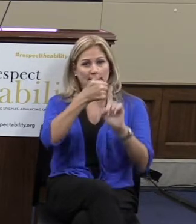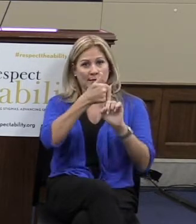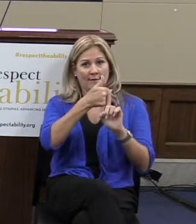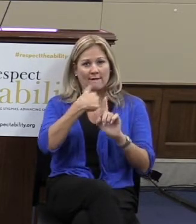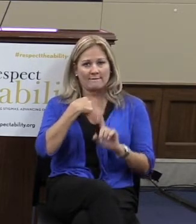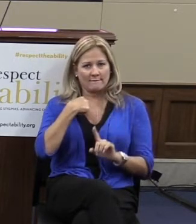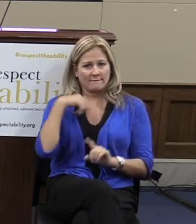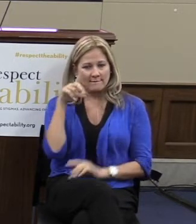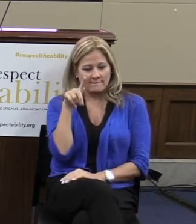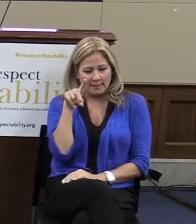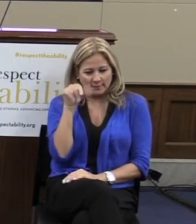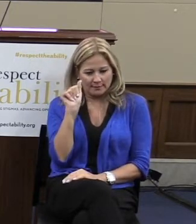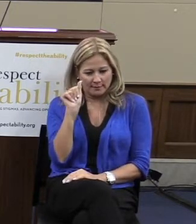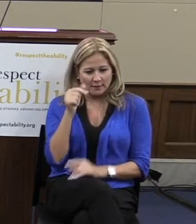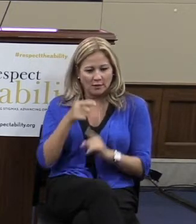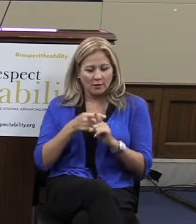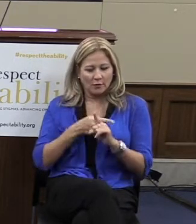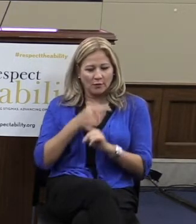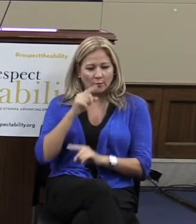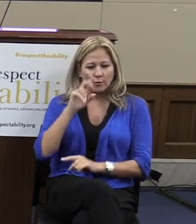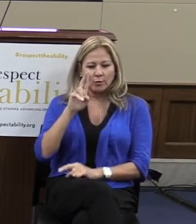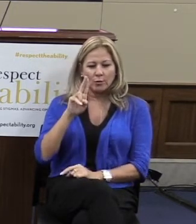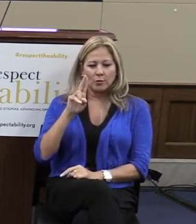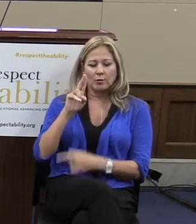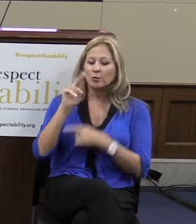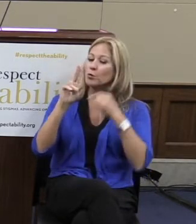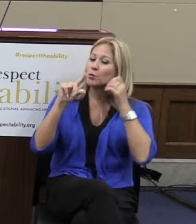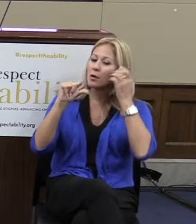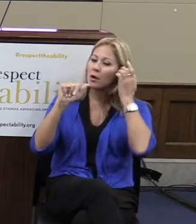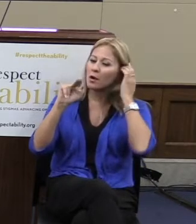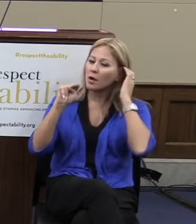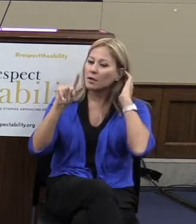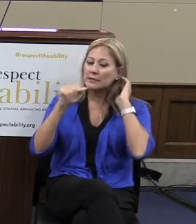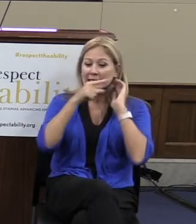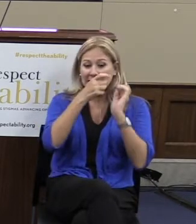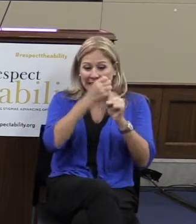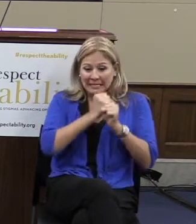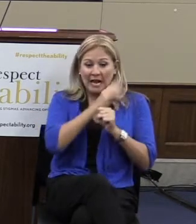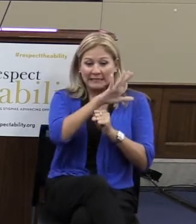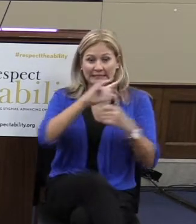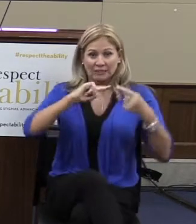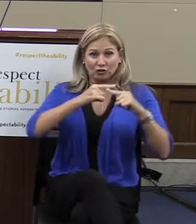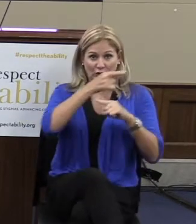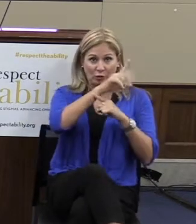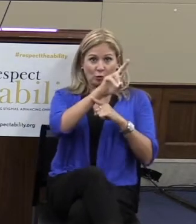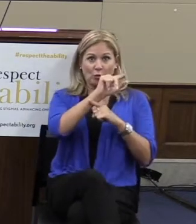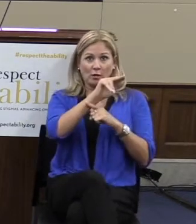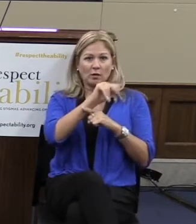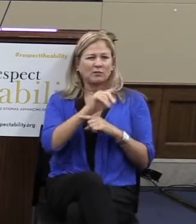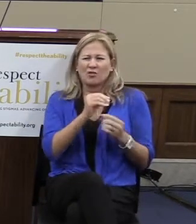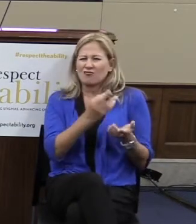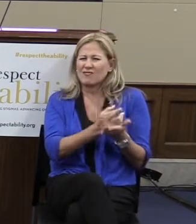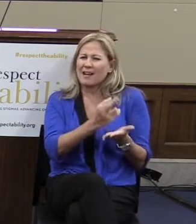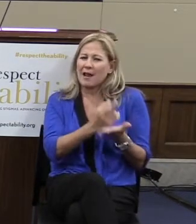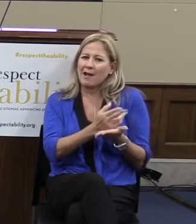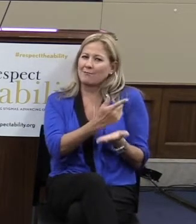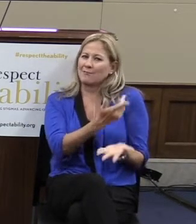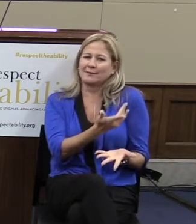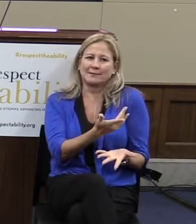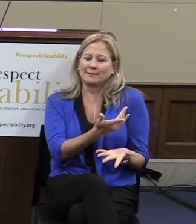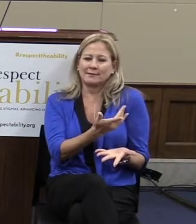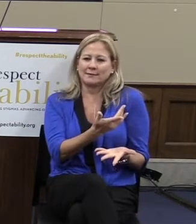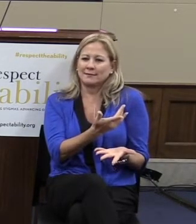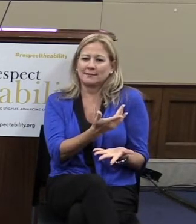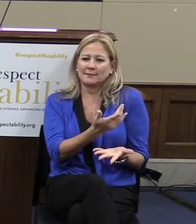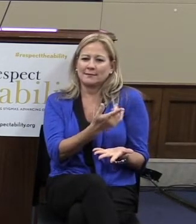disability, and he's from Uganda. And when he got his injury back in Uganda, he didn't get any rehab, and